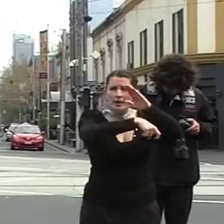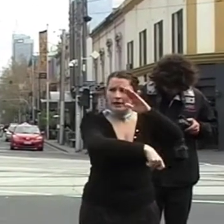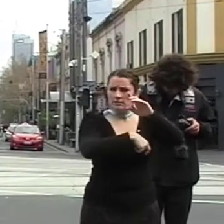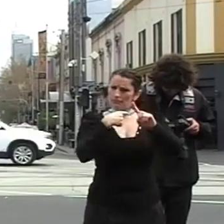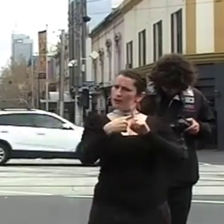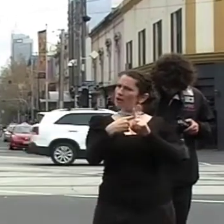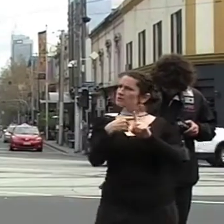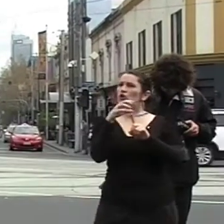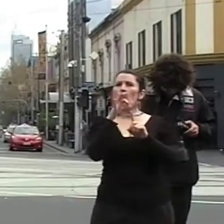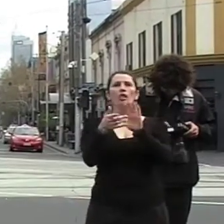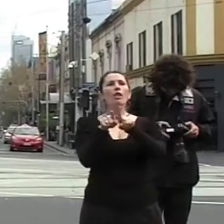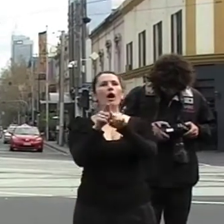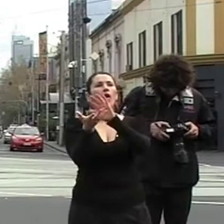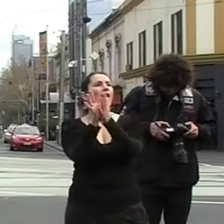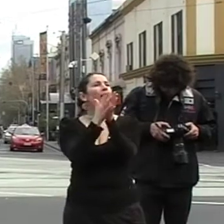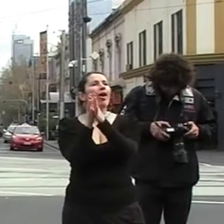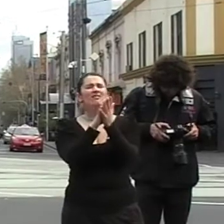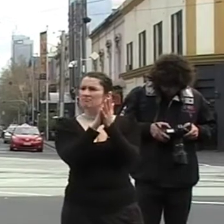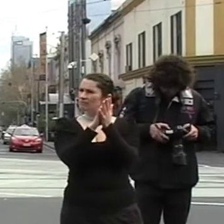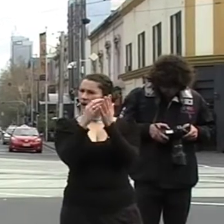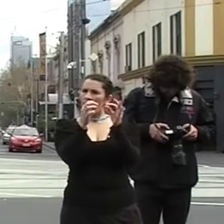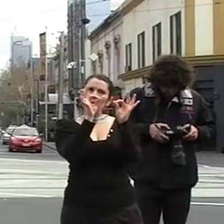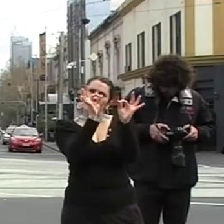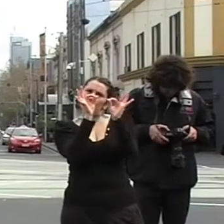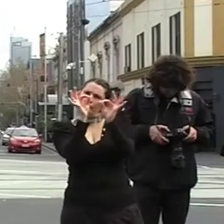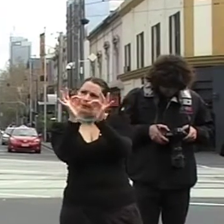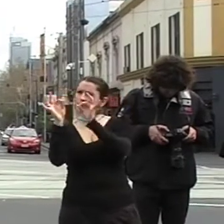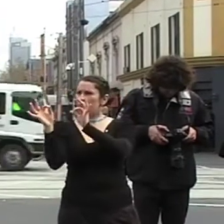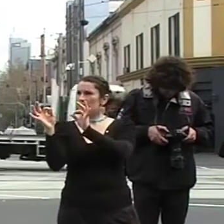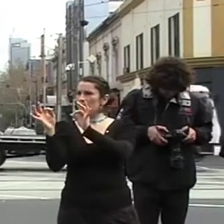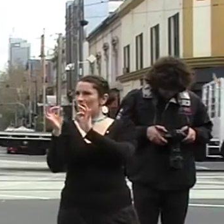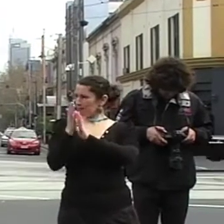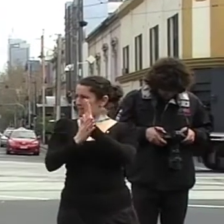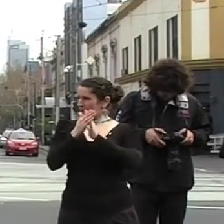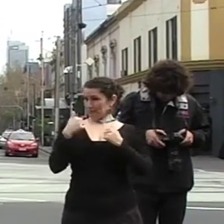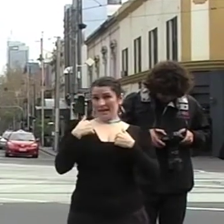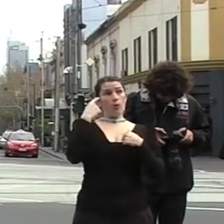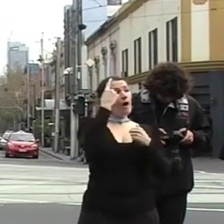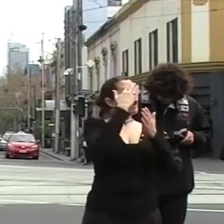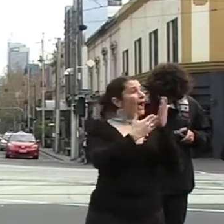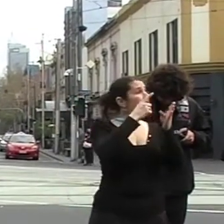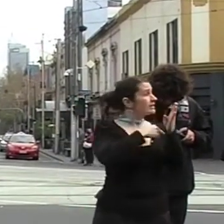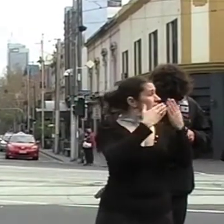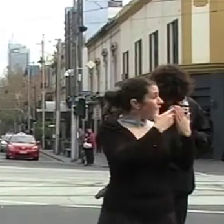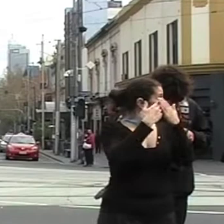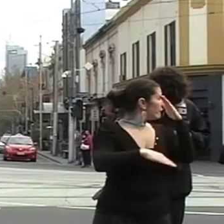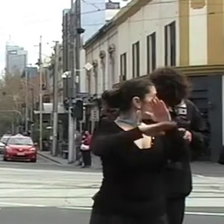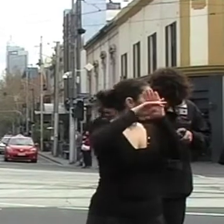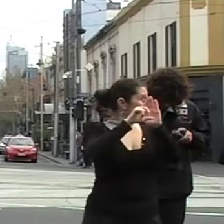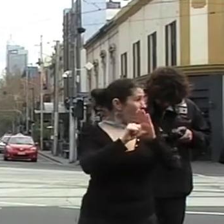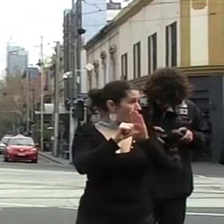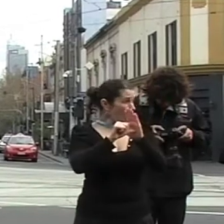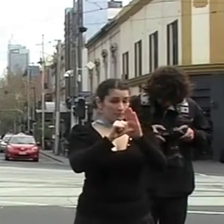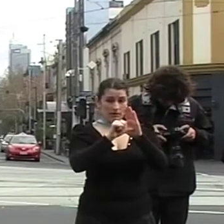precise. So even after 1.5 years of study, 4 full days a week, I still couldn't say that